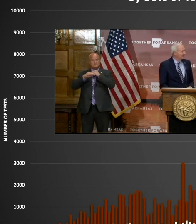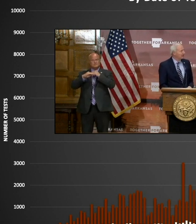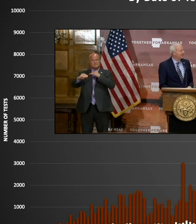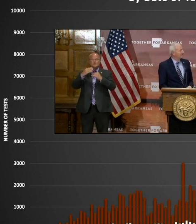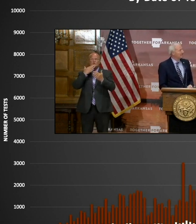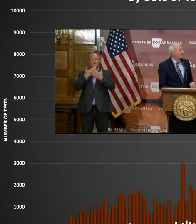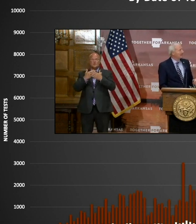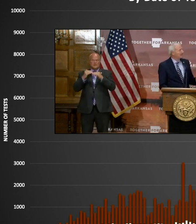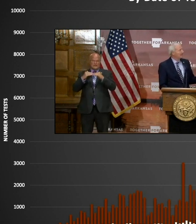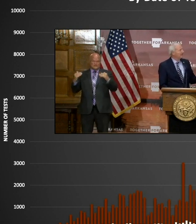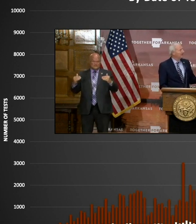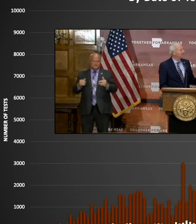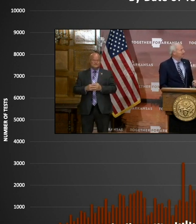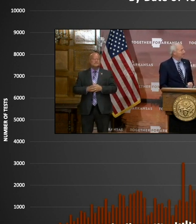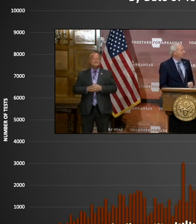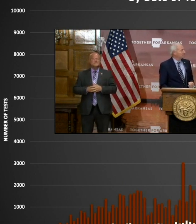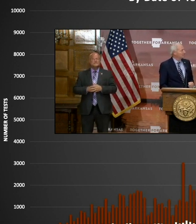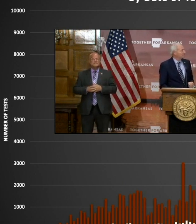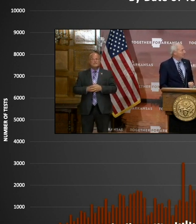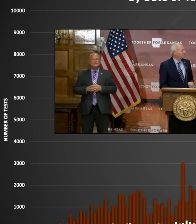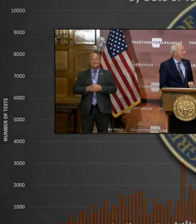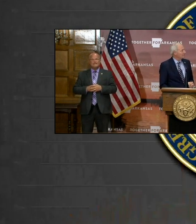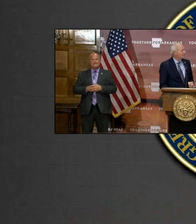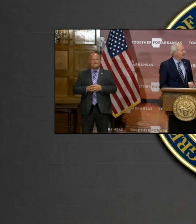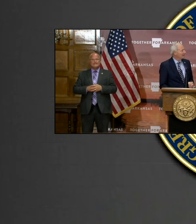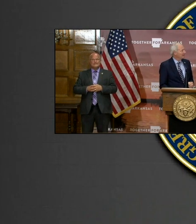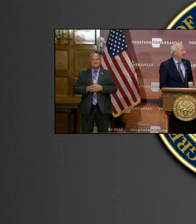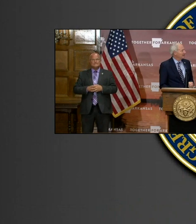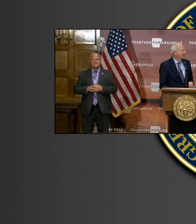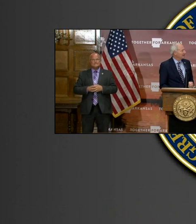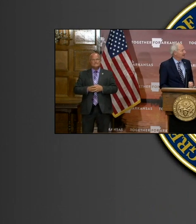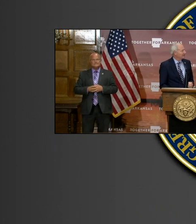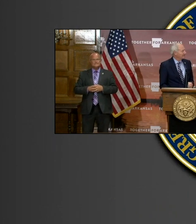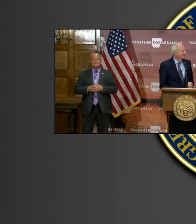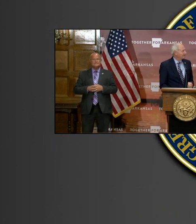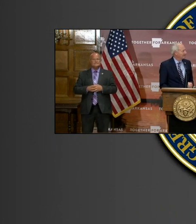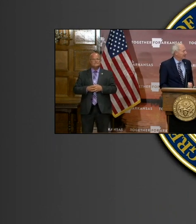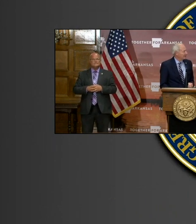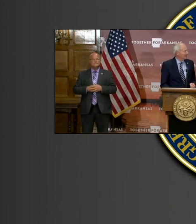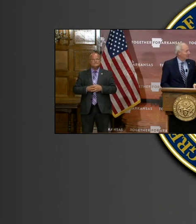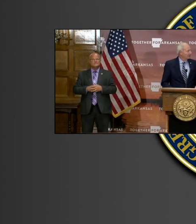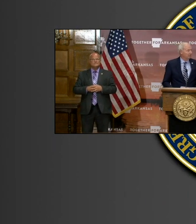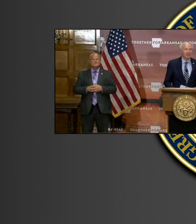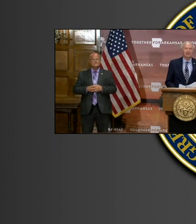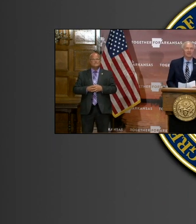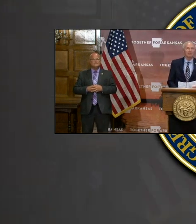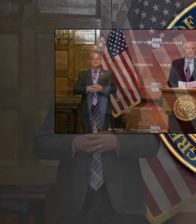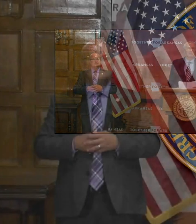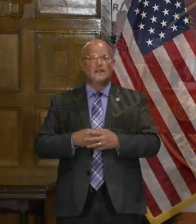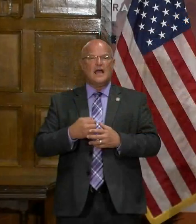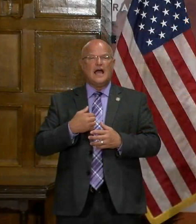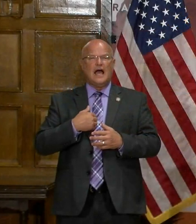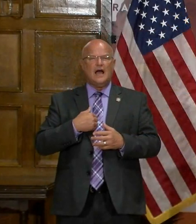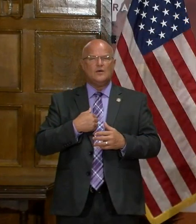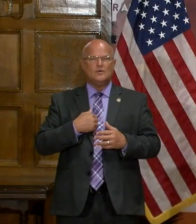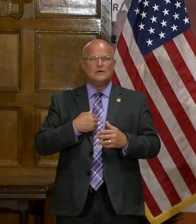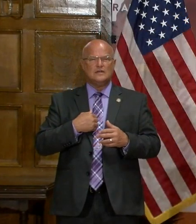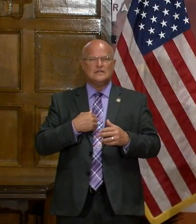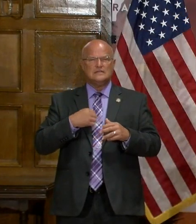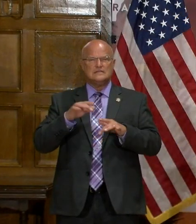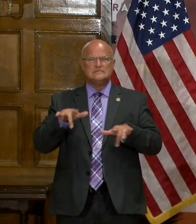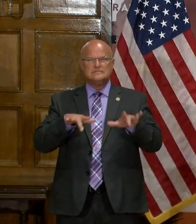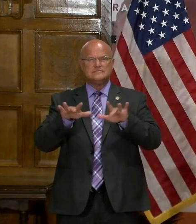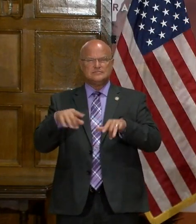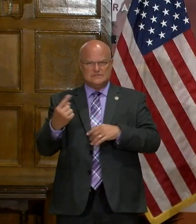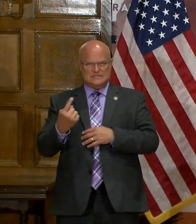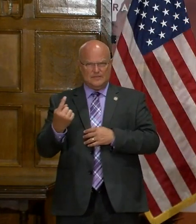consistent level. And then let me see, I wanted to play something if it's going to trigger up in